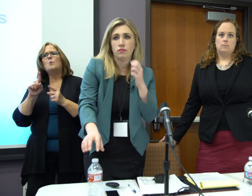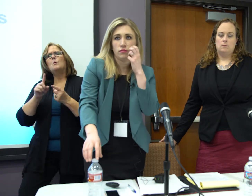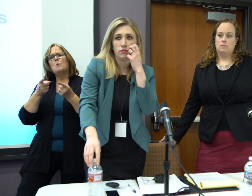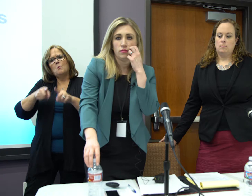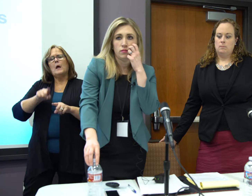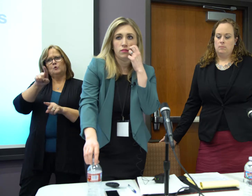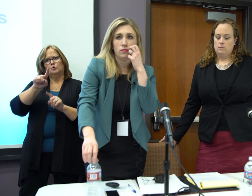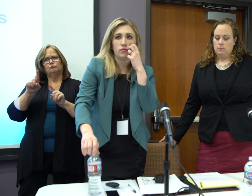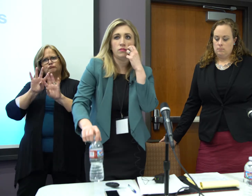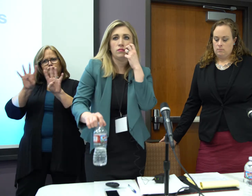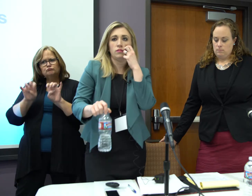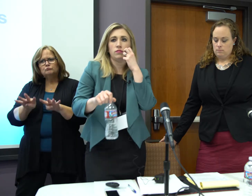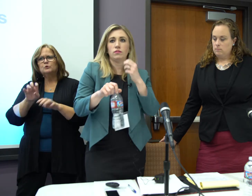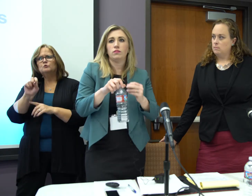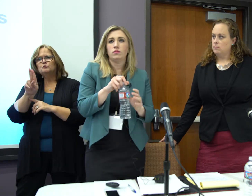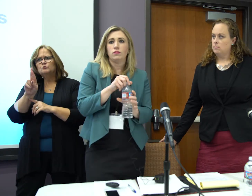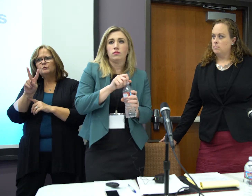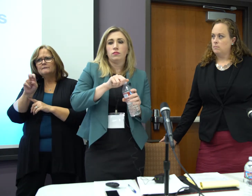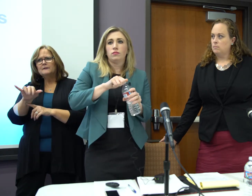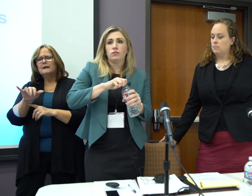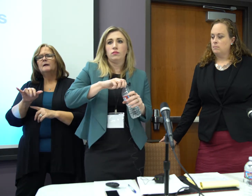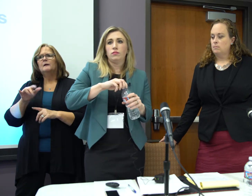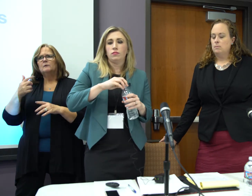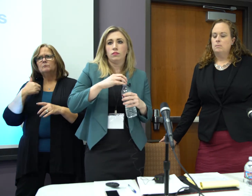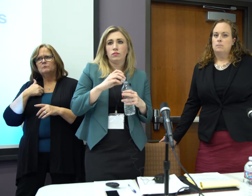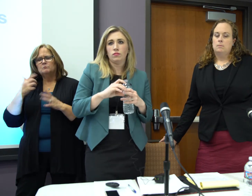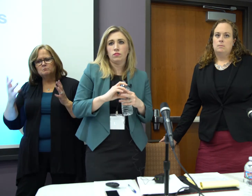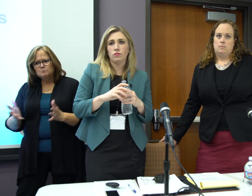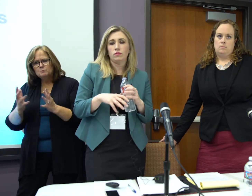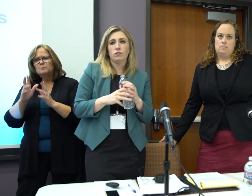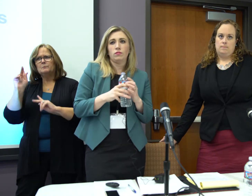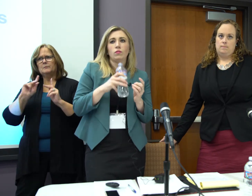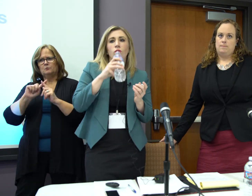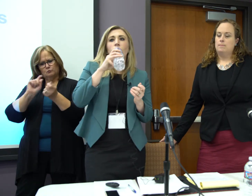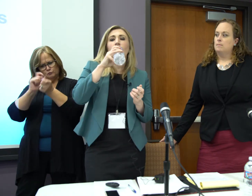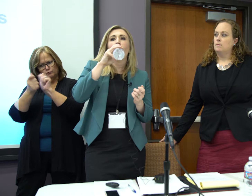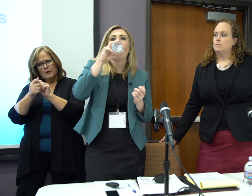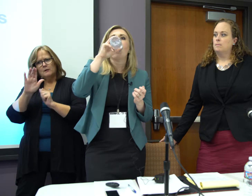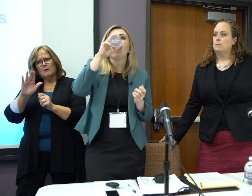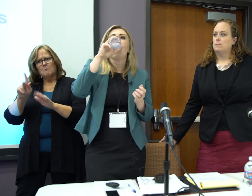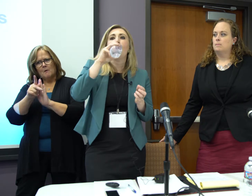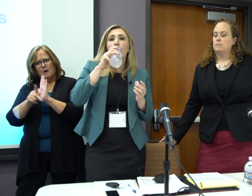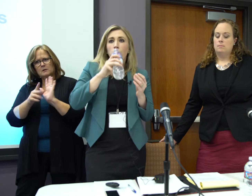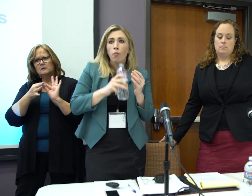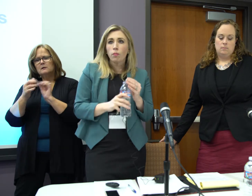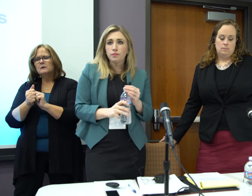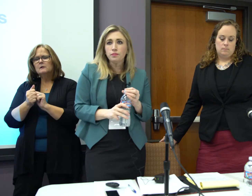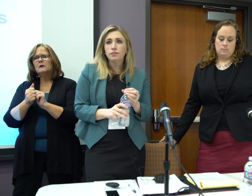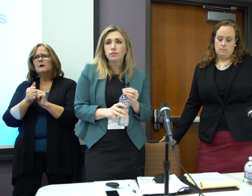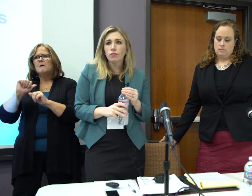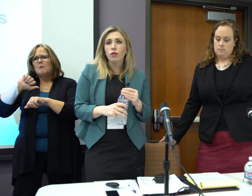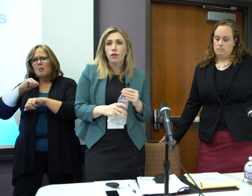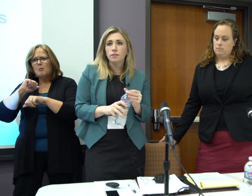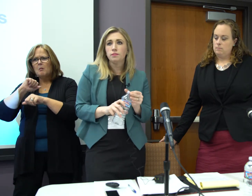other than just being able to strongly encourage someone to change their policy with respect to